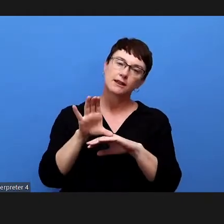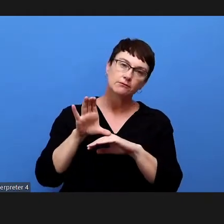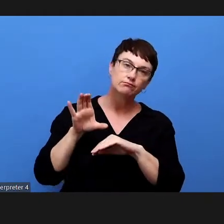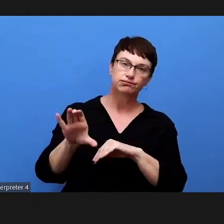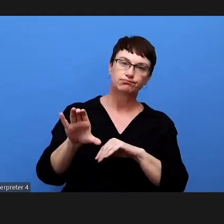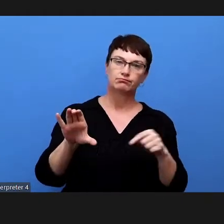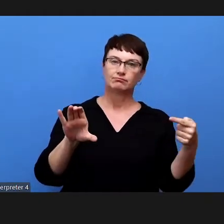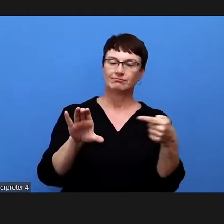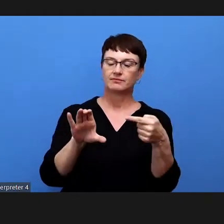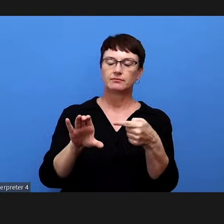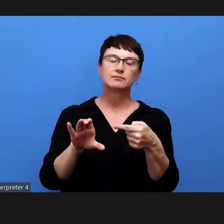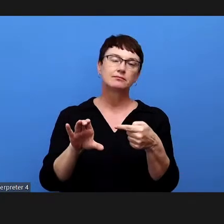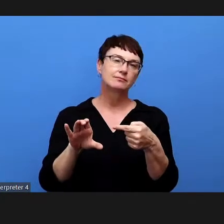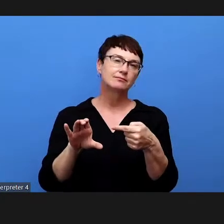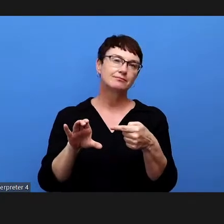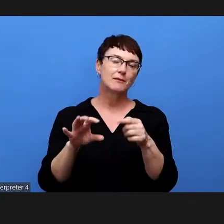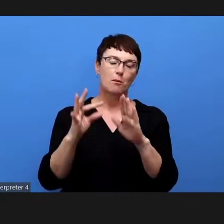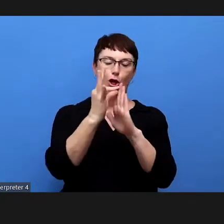in order to